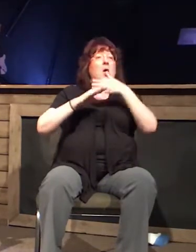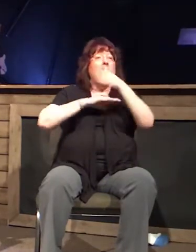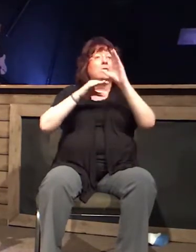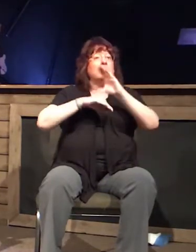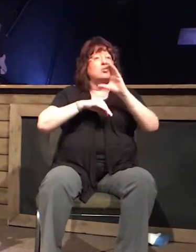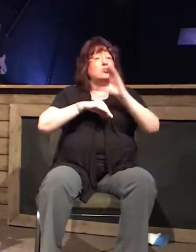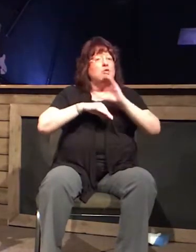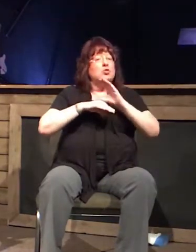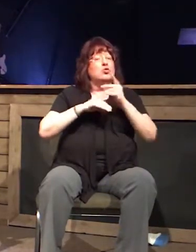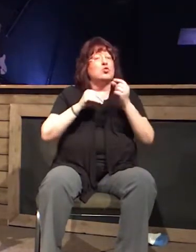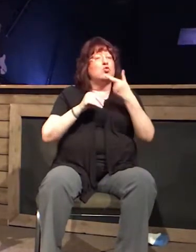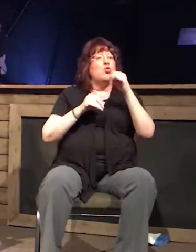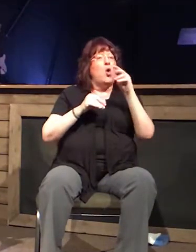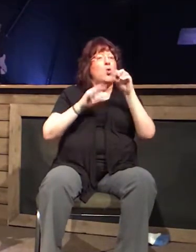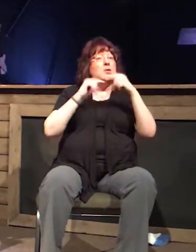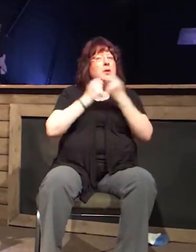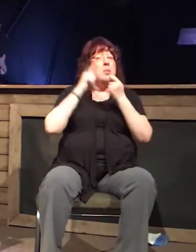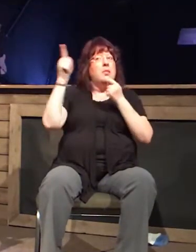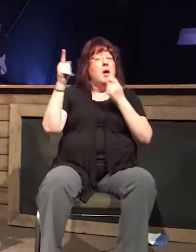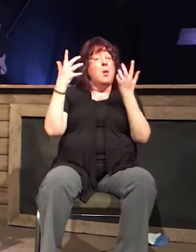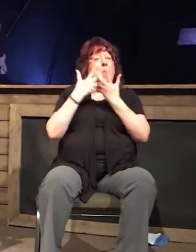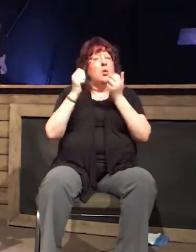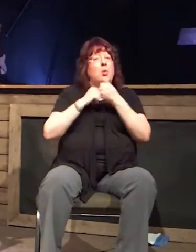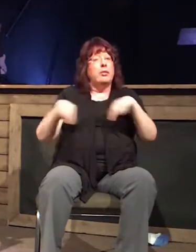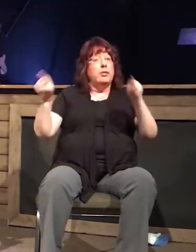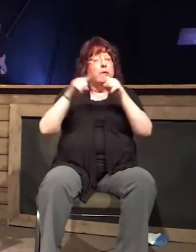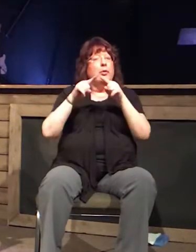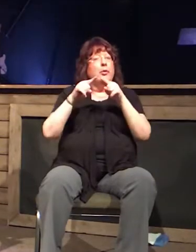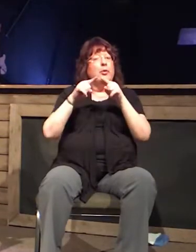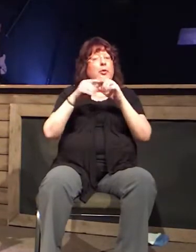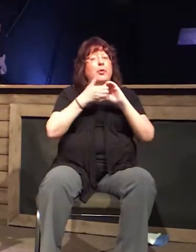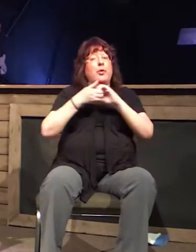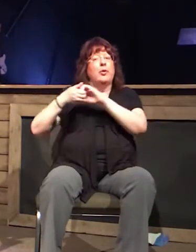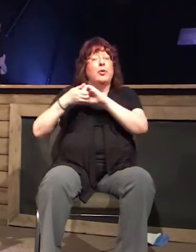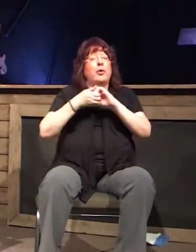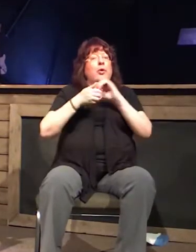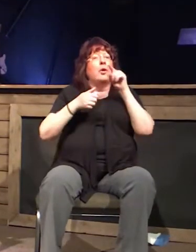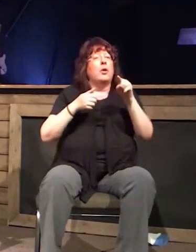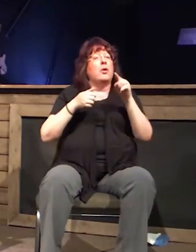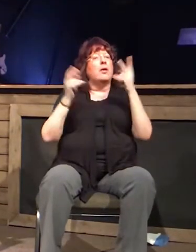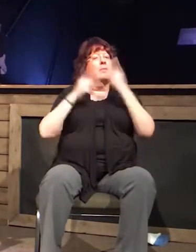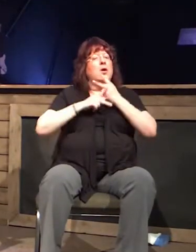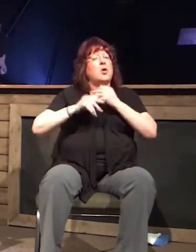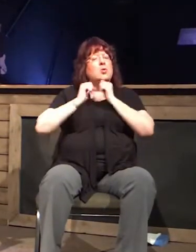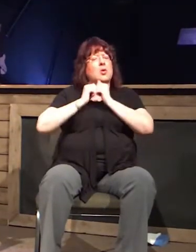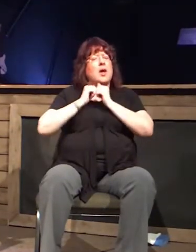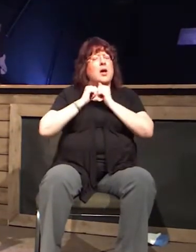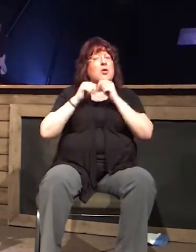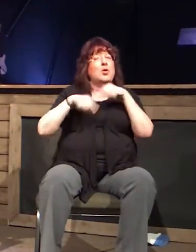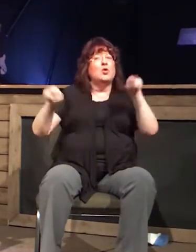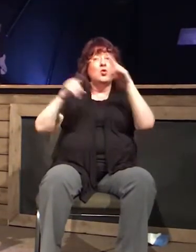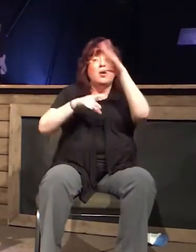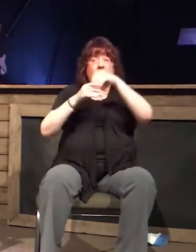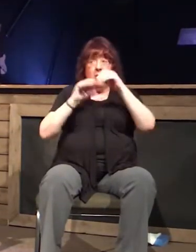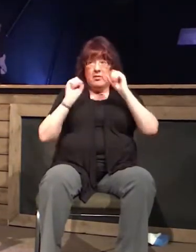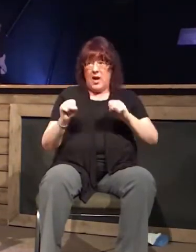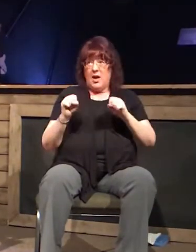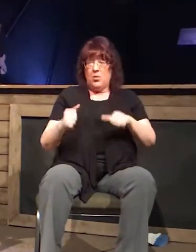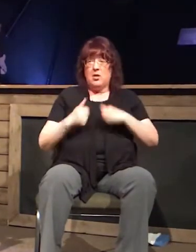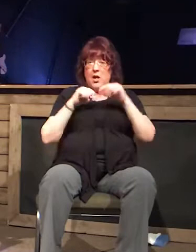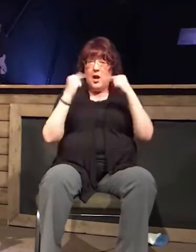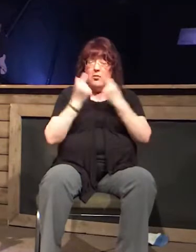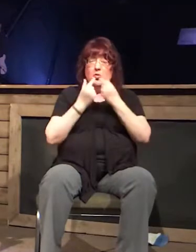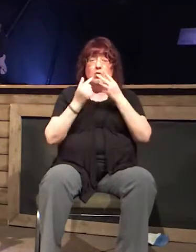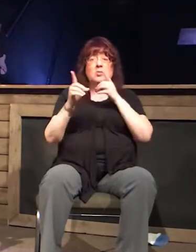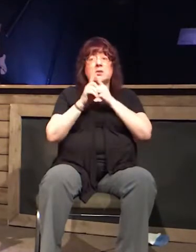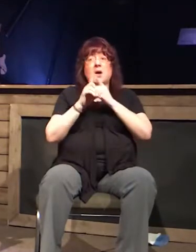members of our Grow team are out there. They're going to partner with you and come alongside of you. And let's figure out together how you can get involved in a life group,